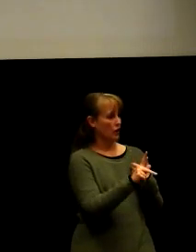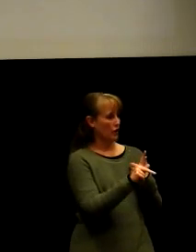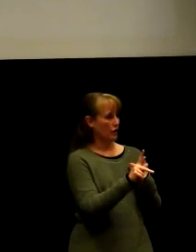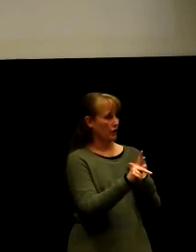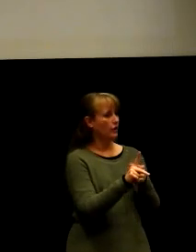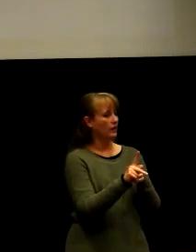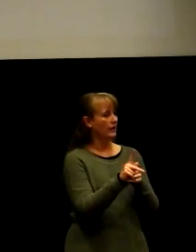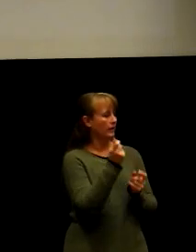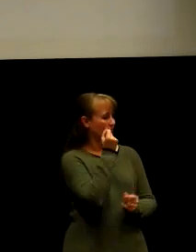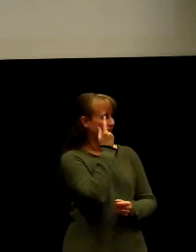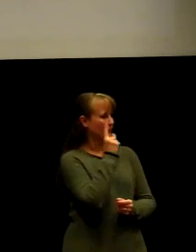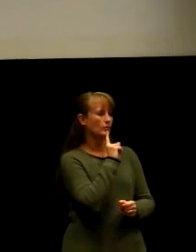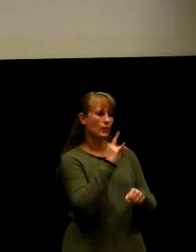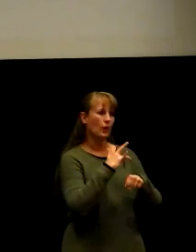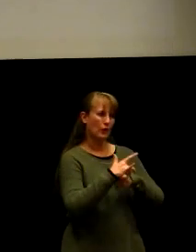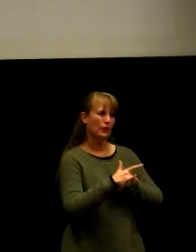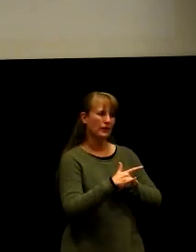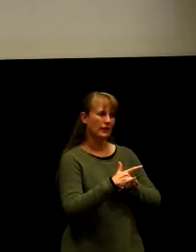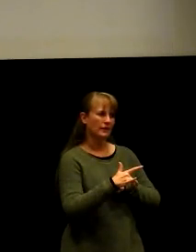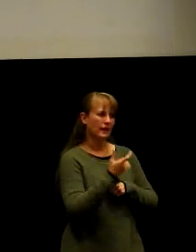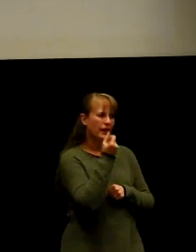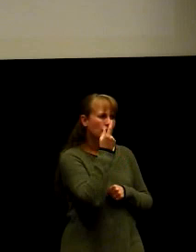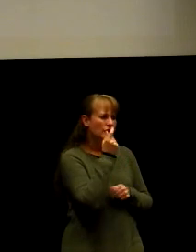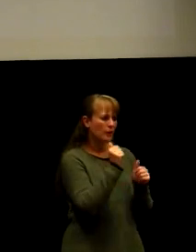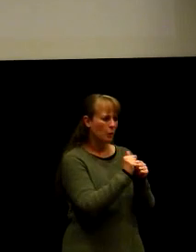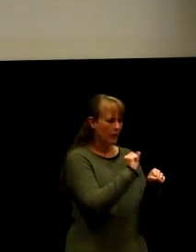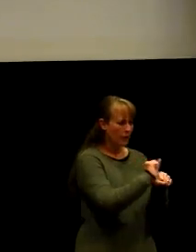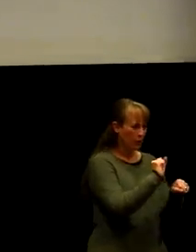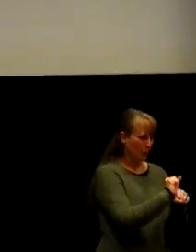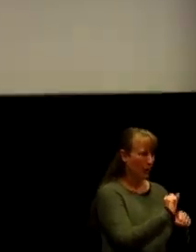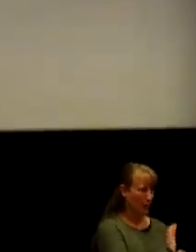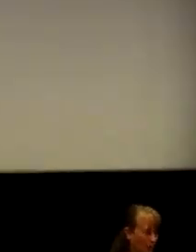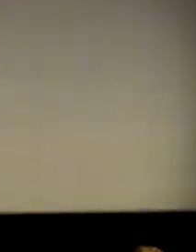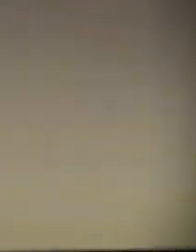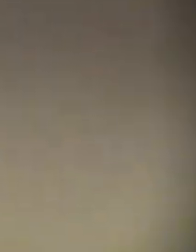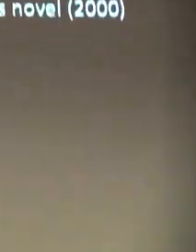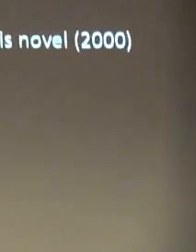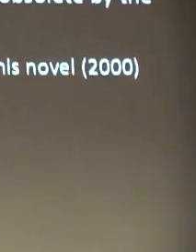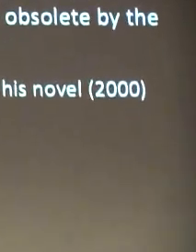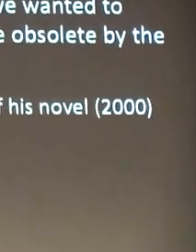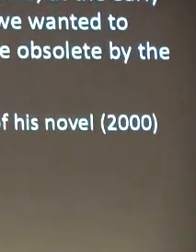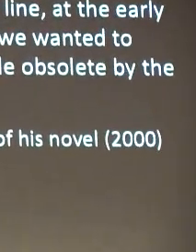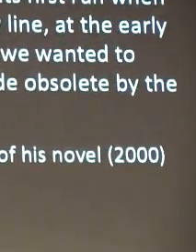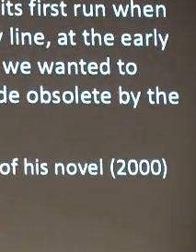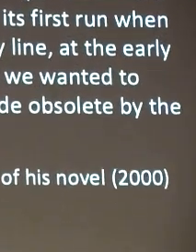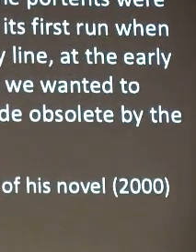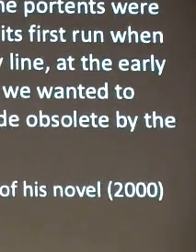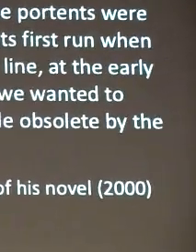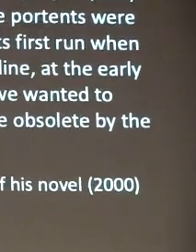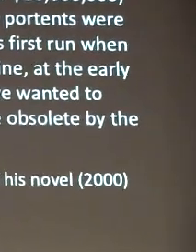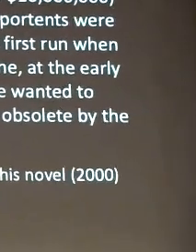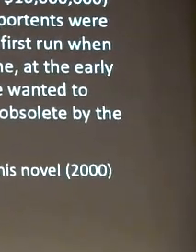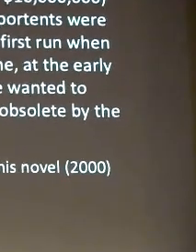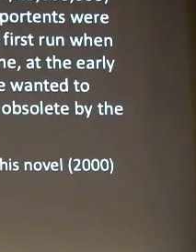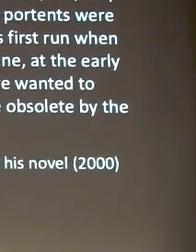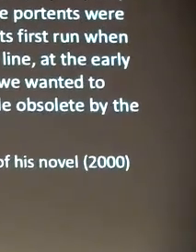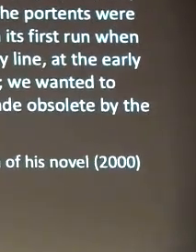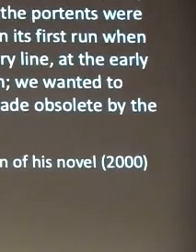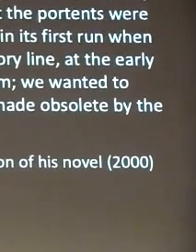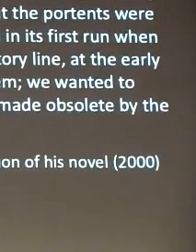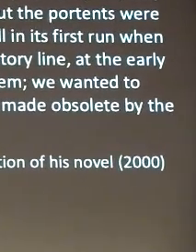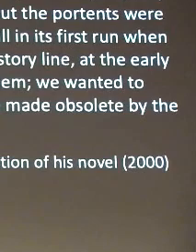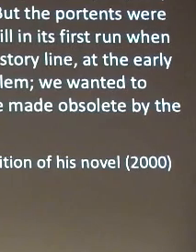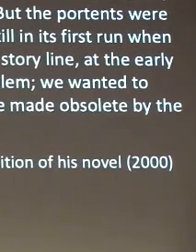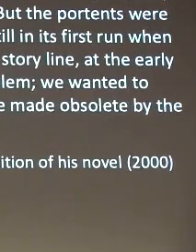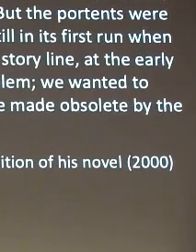realized pretty early in their work on it. Though NASA was spending their entire budget of our movie over